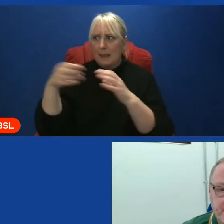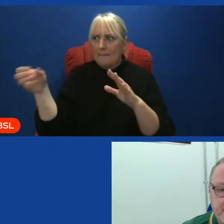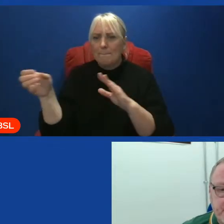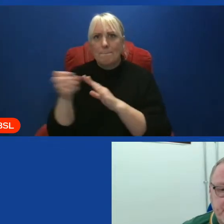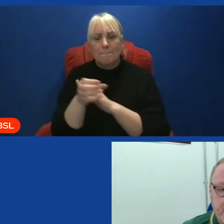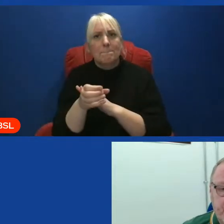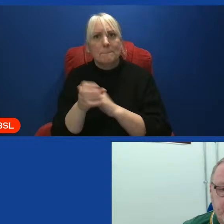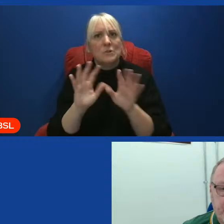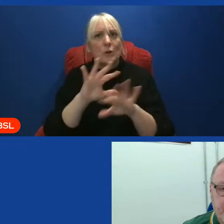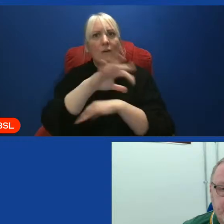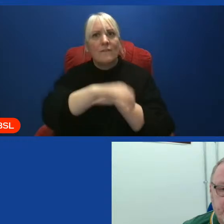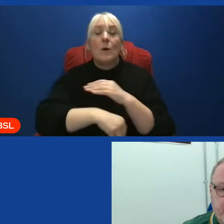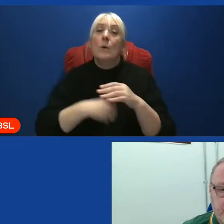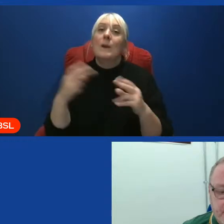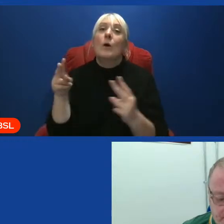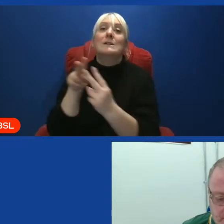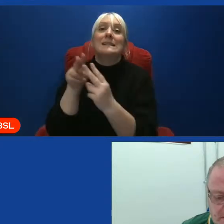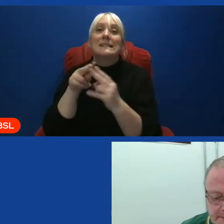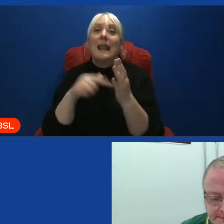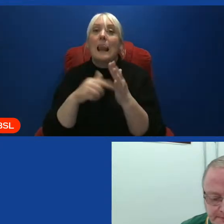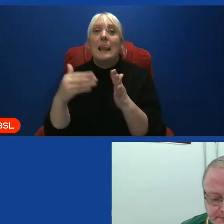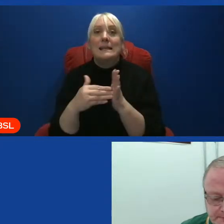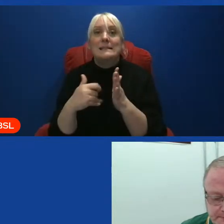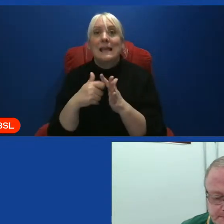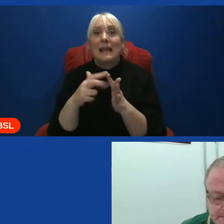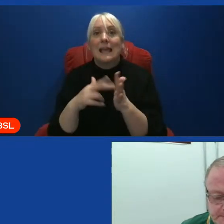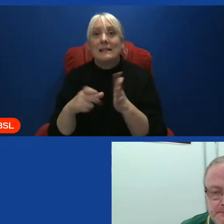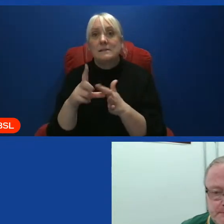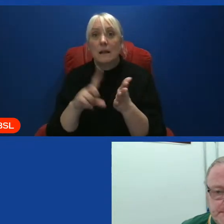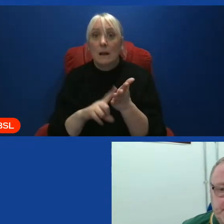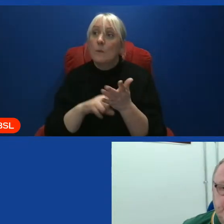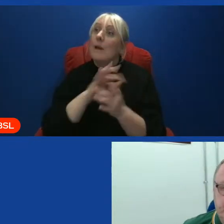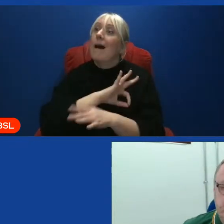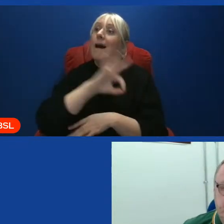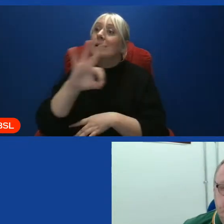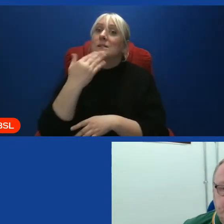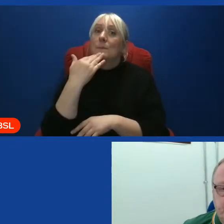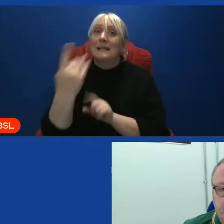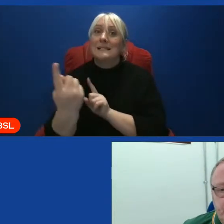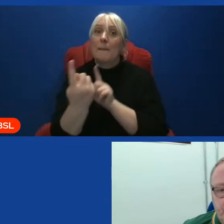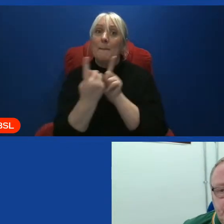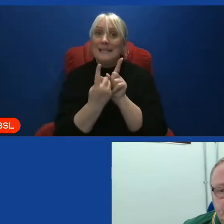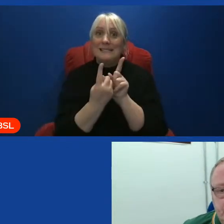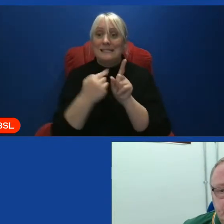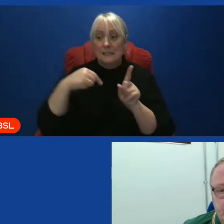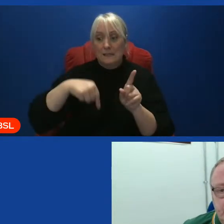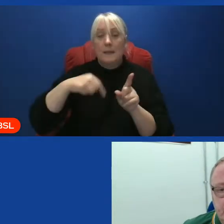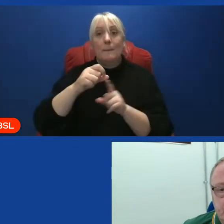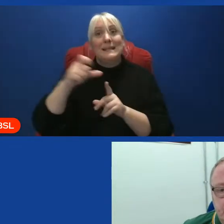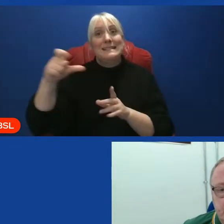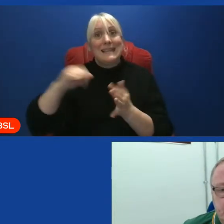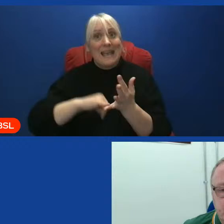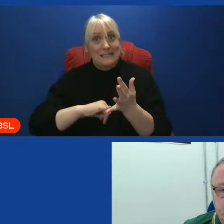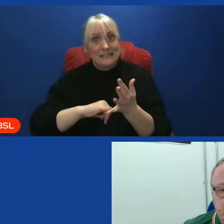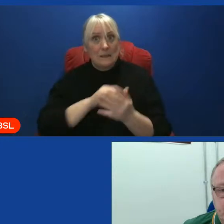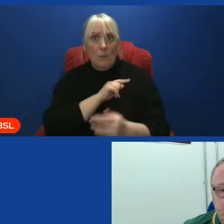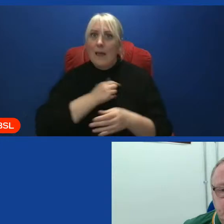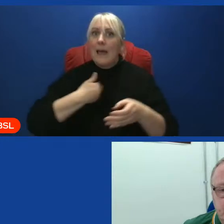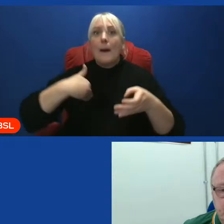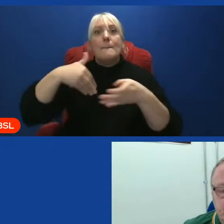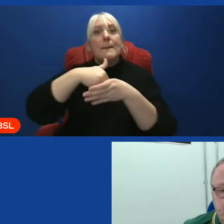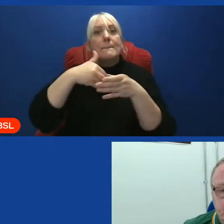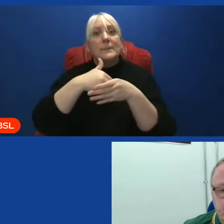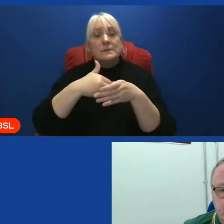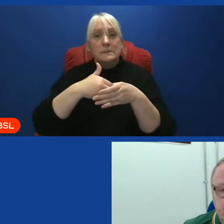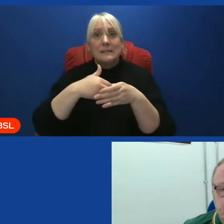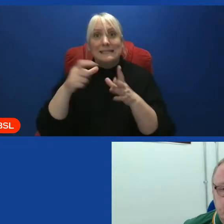Liz Kendall as the Minister for DWP, and we asked her to come and meet with PCS, because our members in DWP know